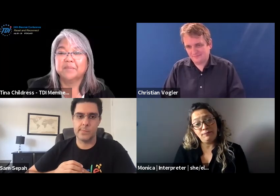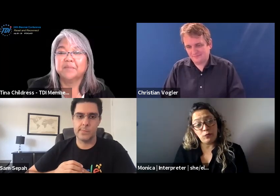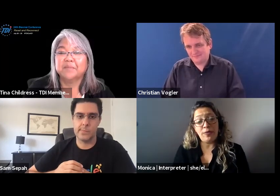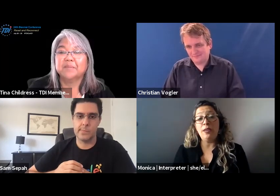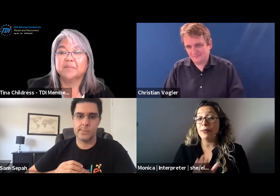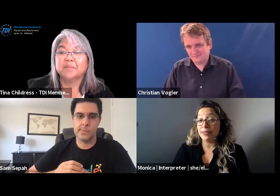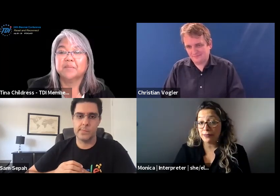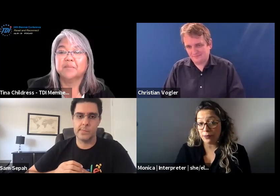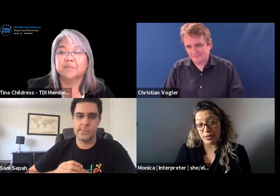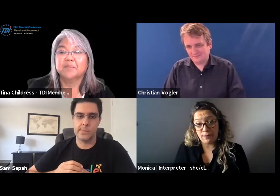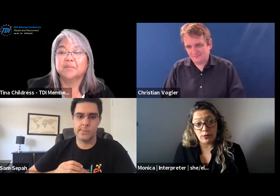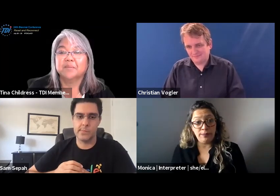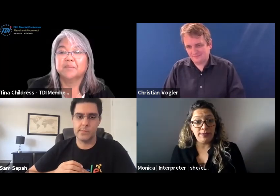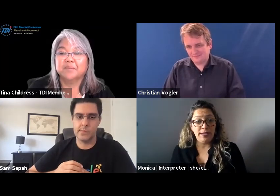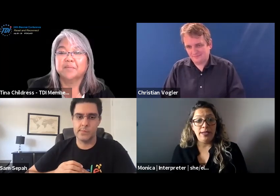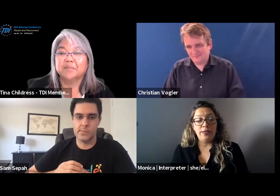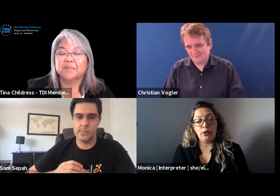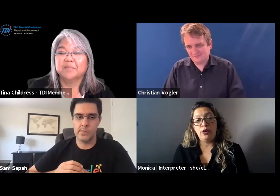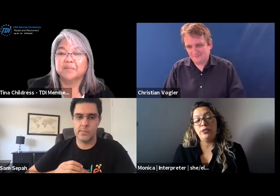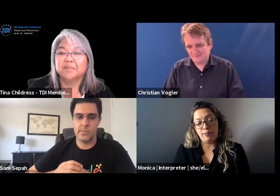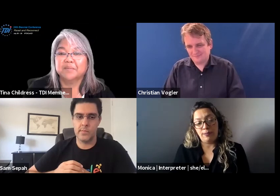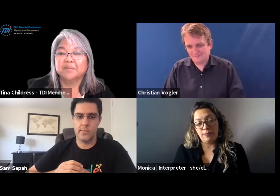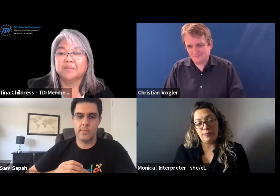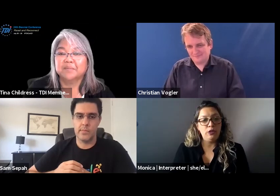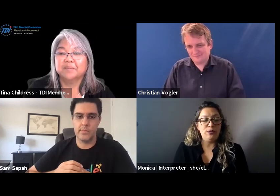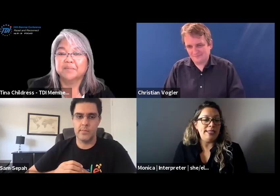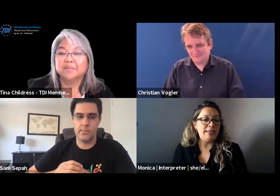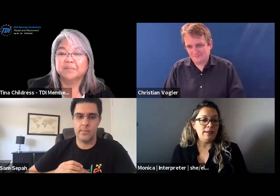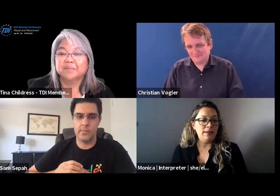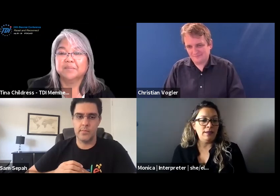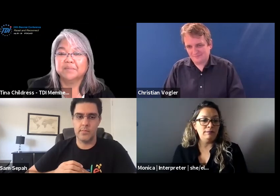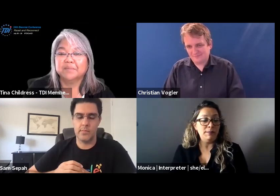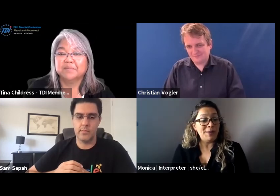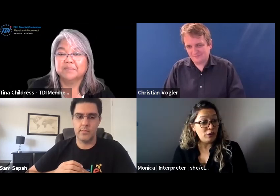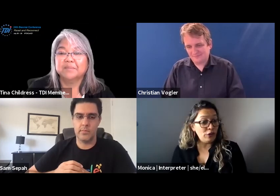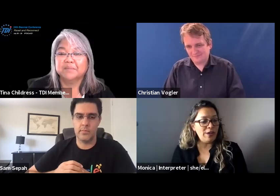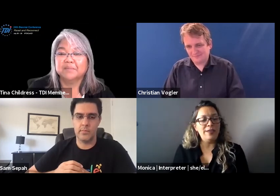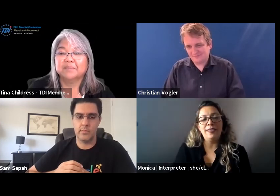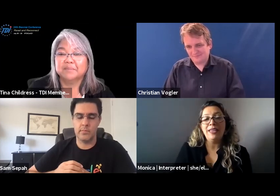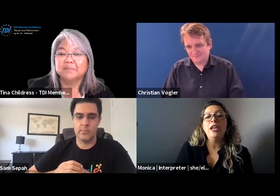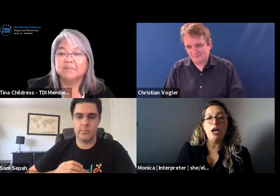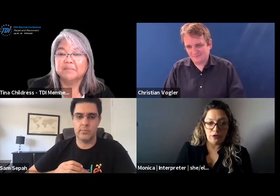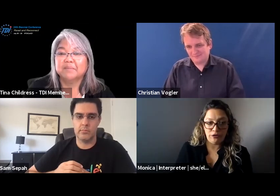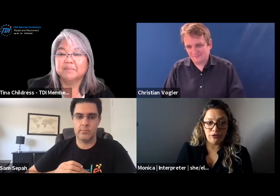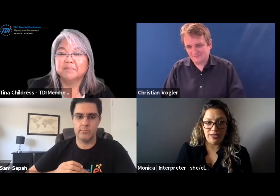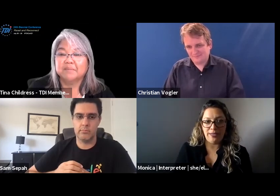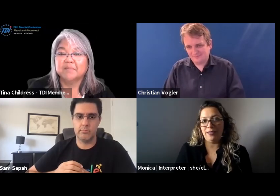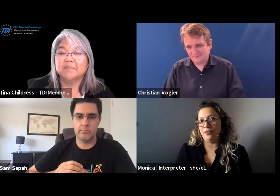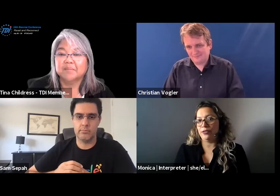when you think about the different platforms, there are some that are using it better than others, and then there's some